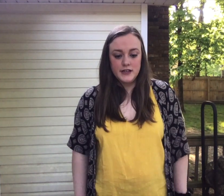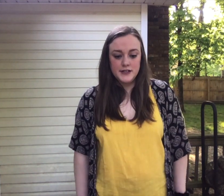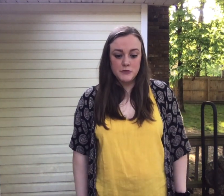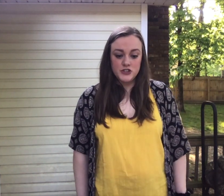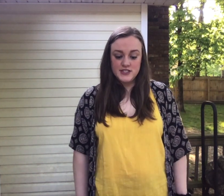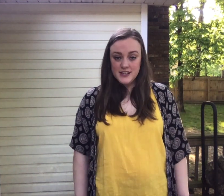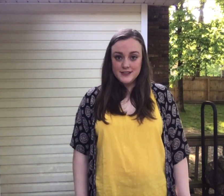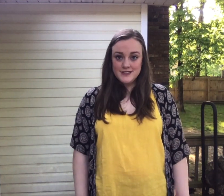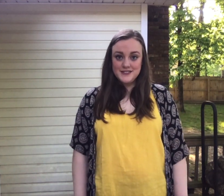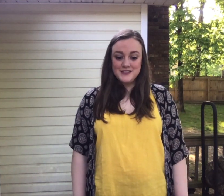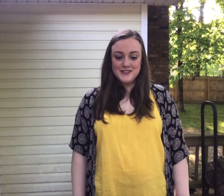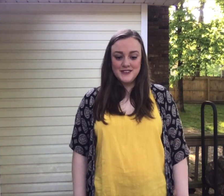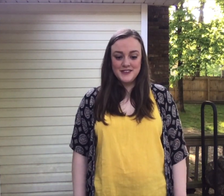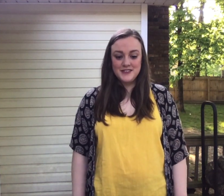Number 6.